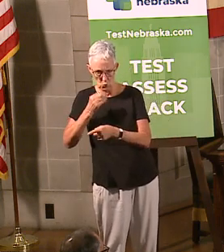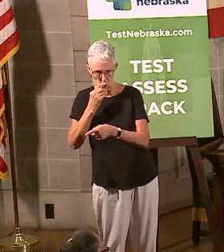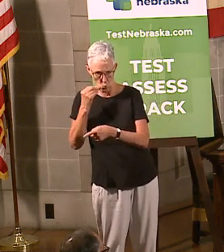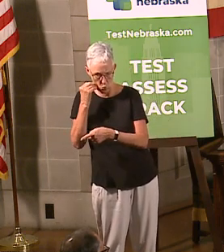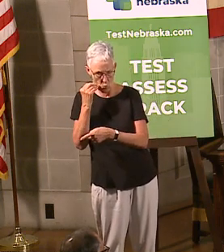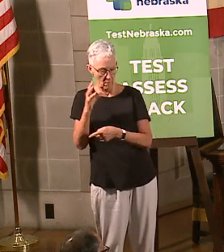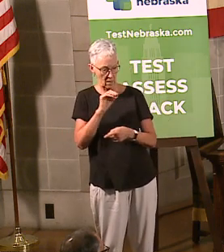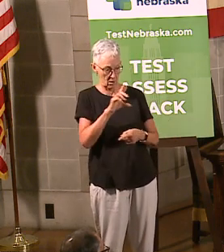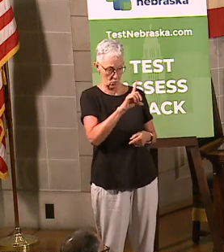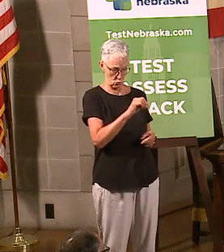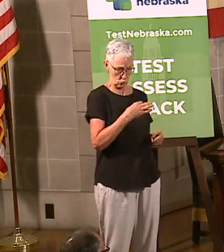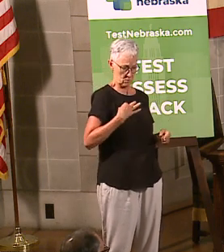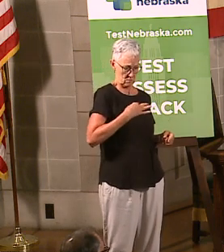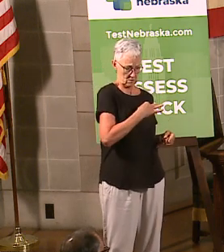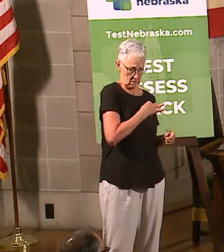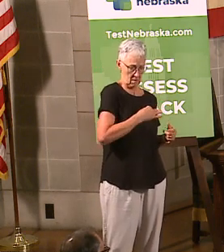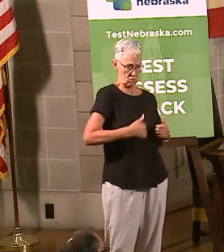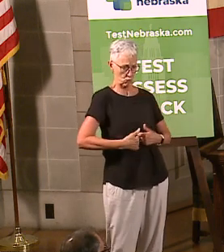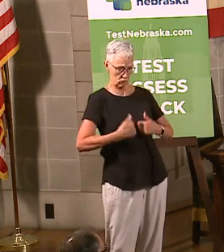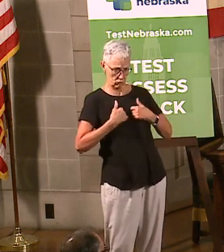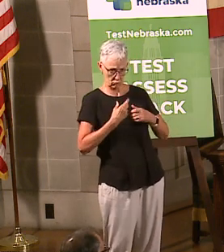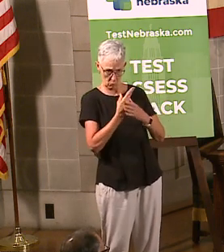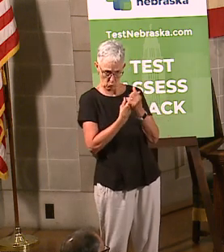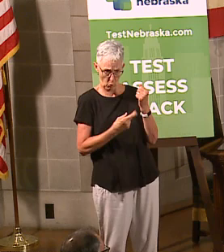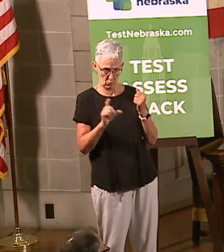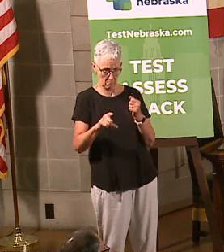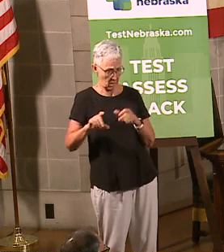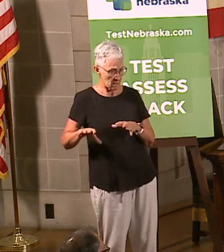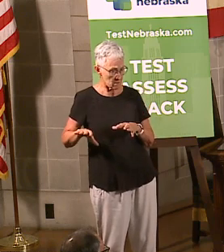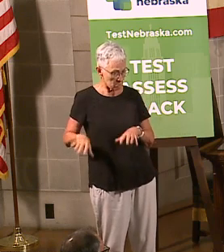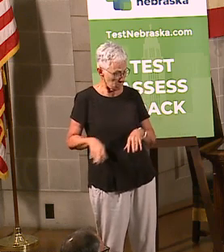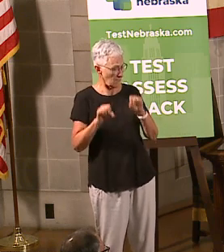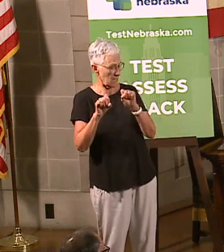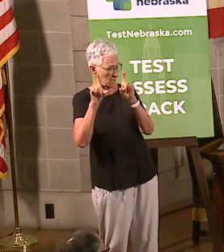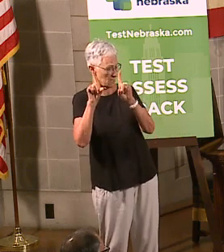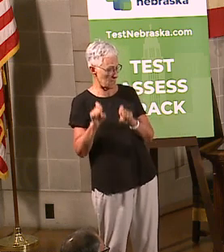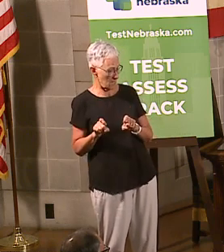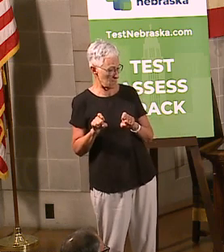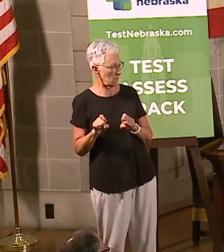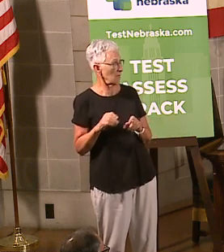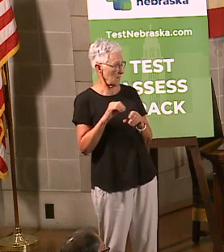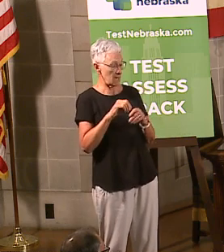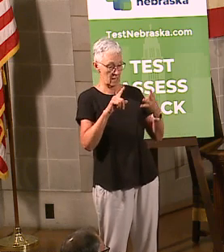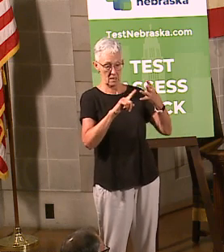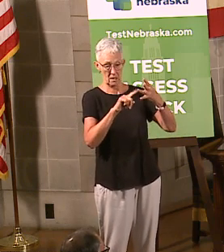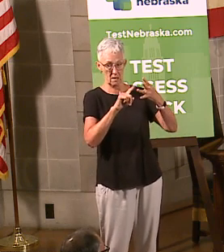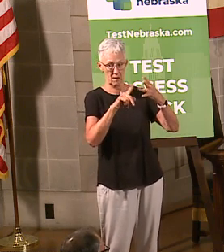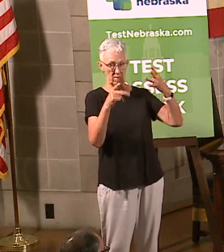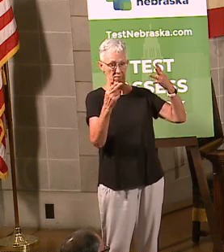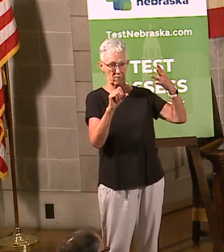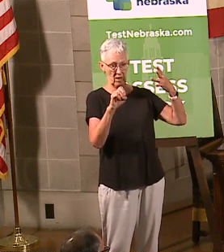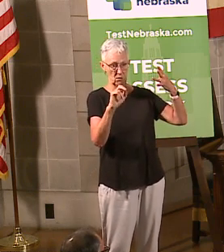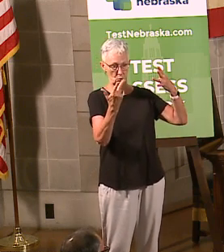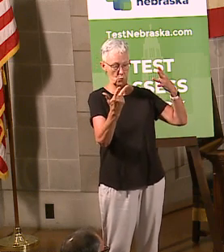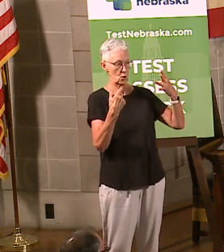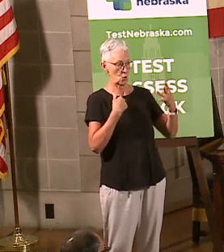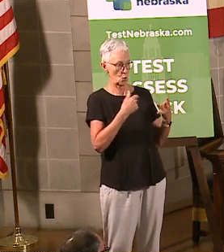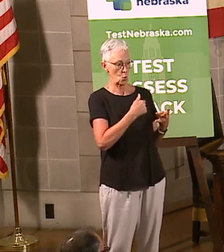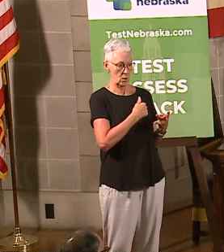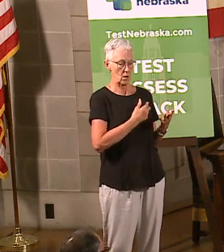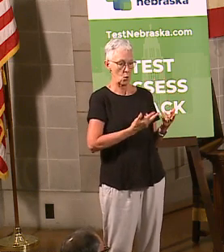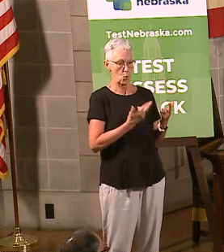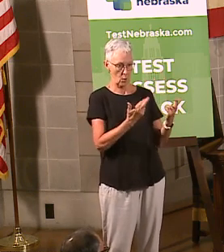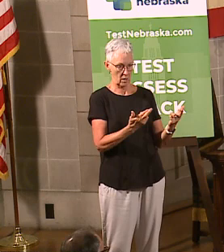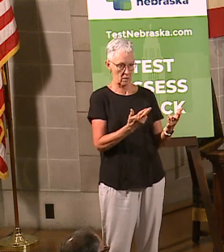the residents have to be tested? To move into phase 3, the staff have to be tested. We're recommending that the residents be tested. And Felicia, I'm going to have you come up